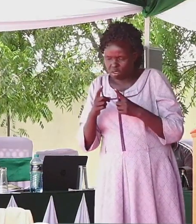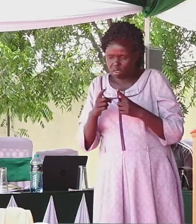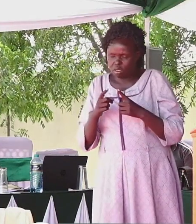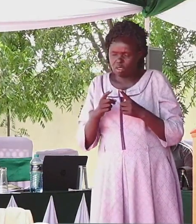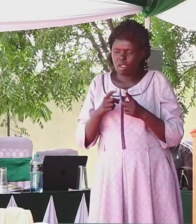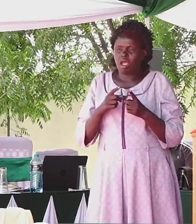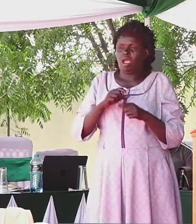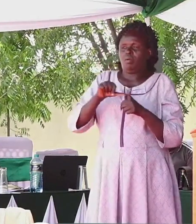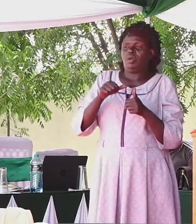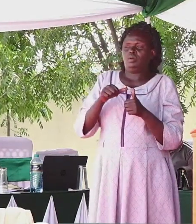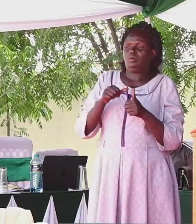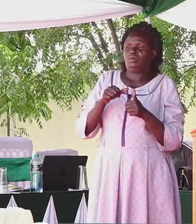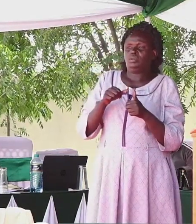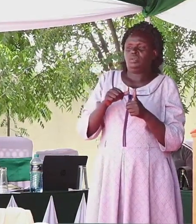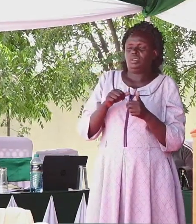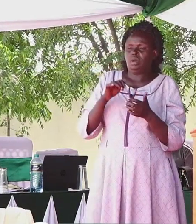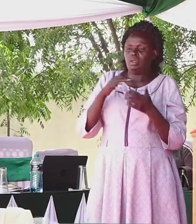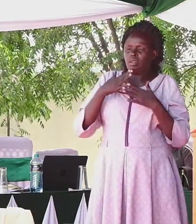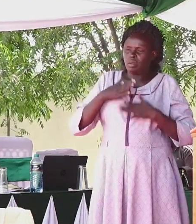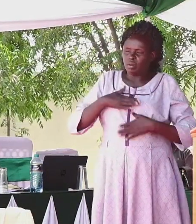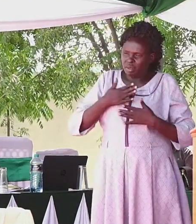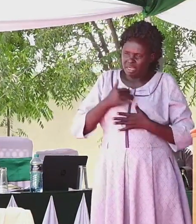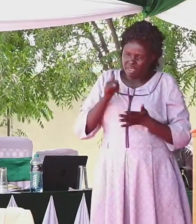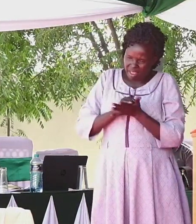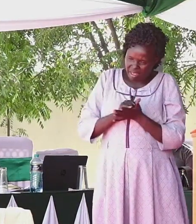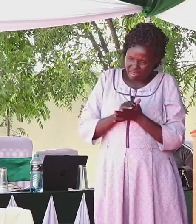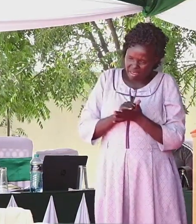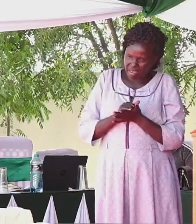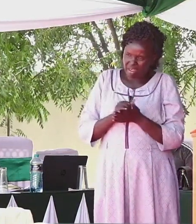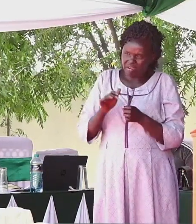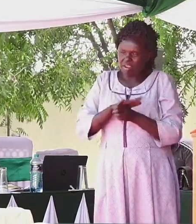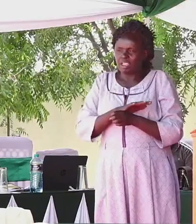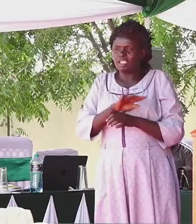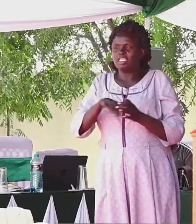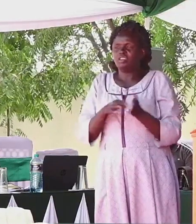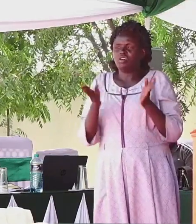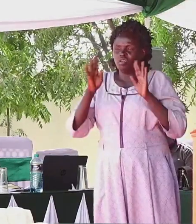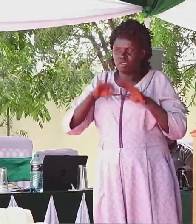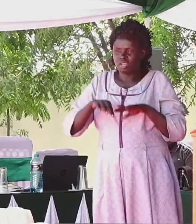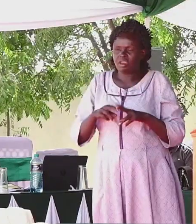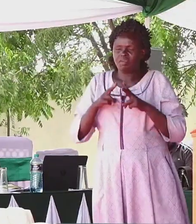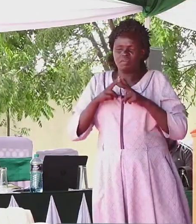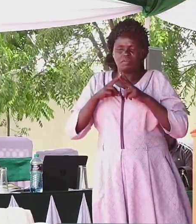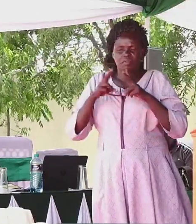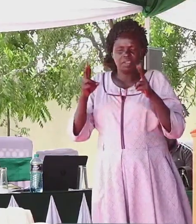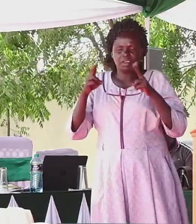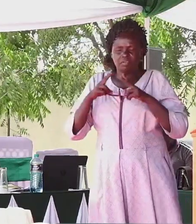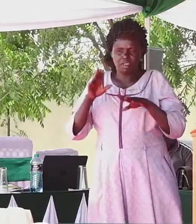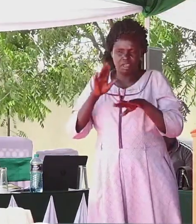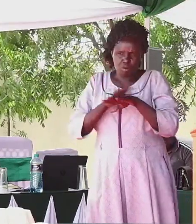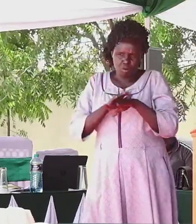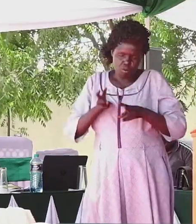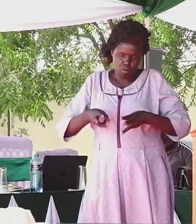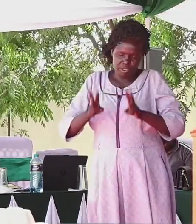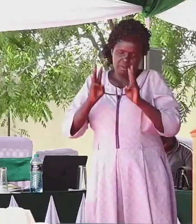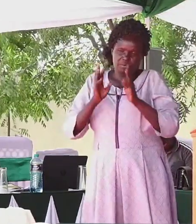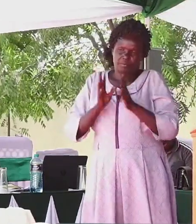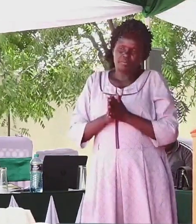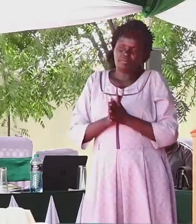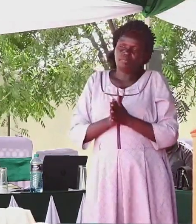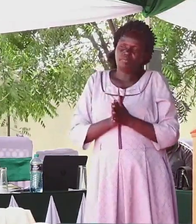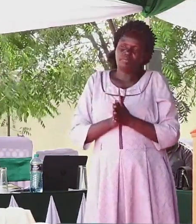for that, and even covering this conference in a very, very good way.